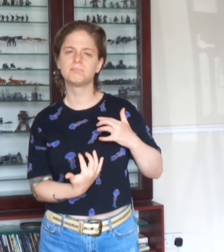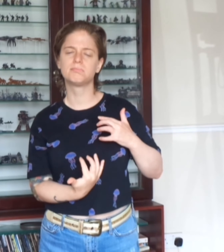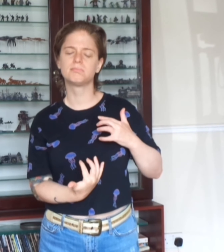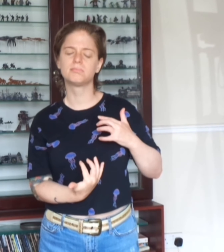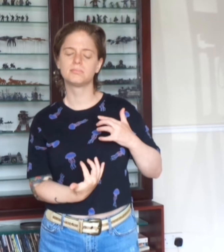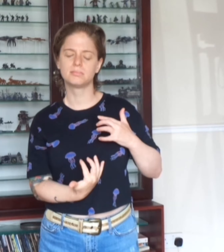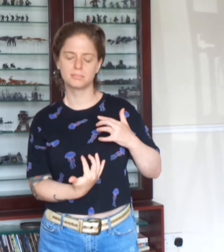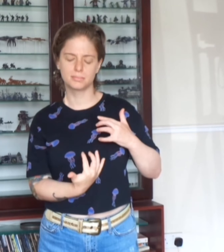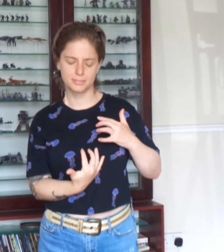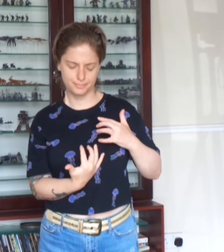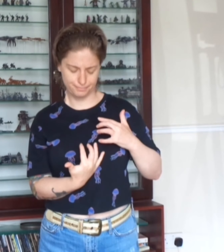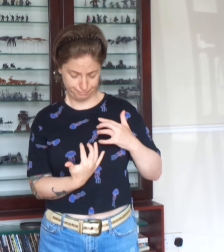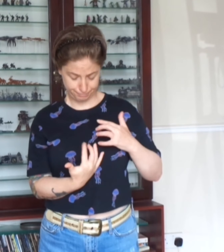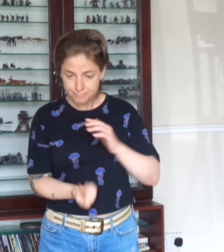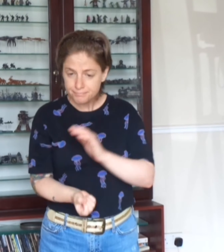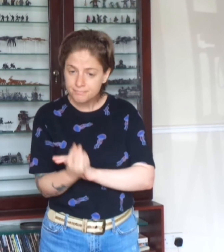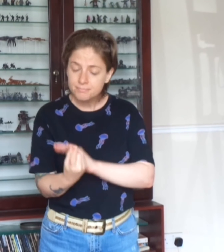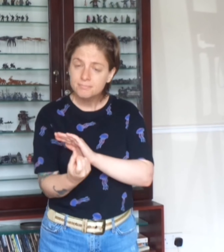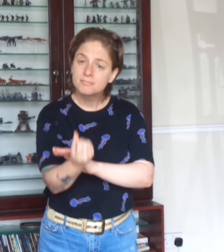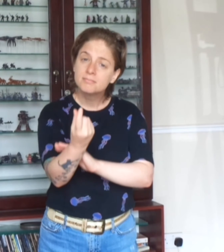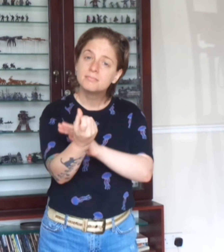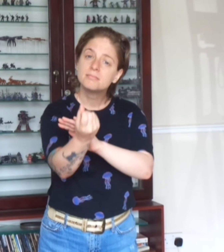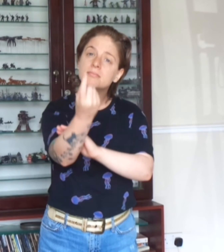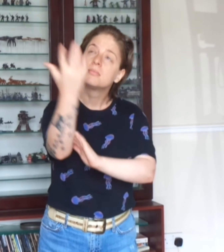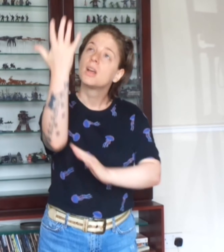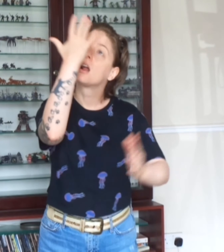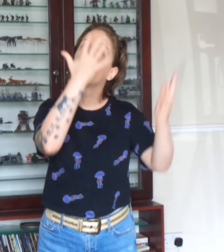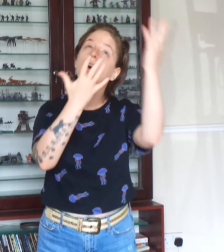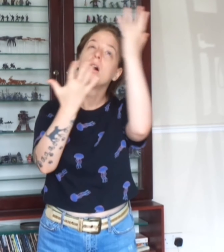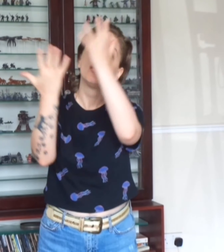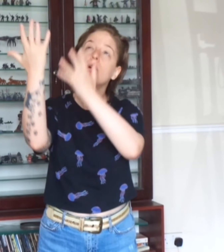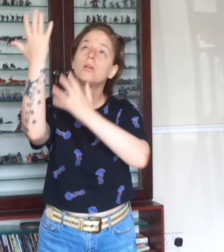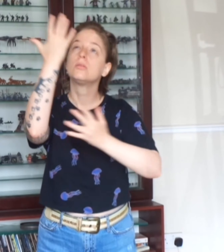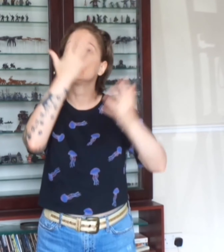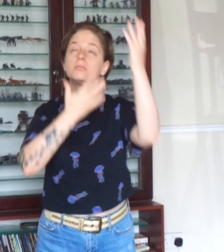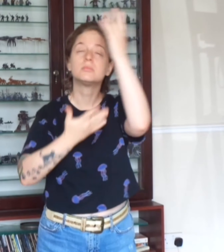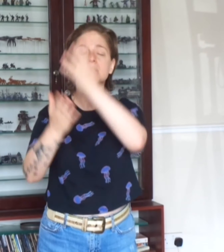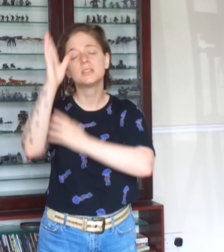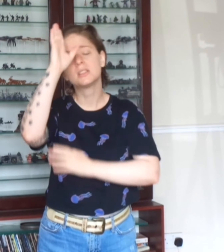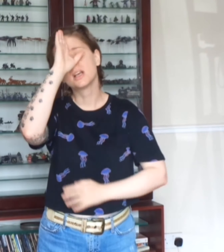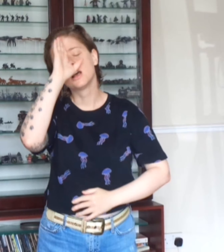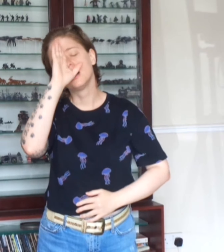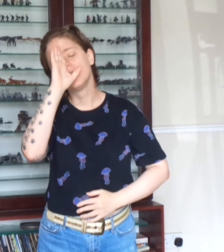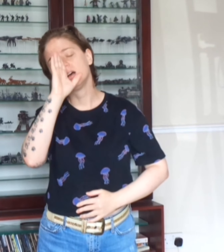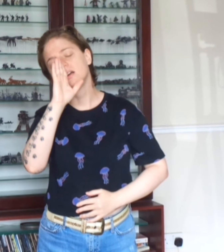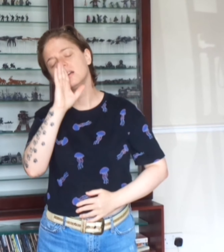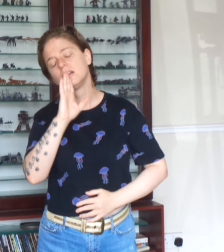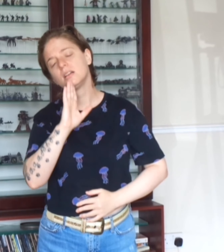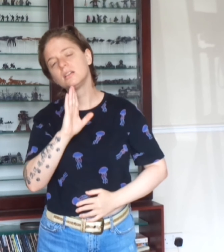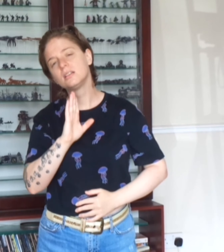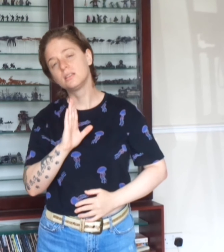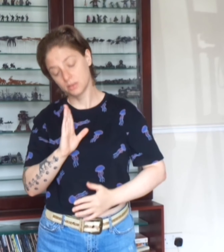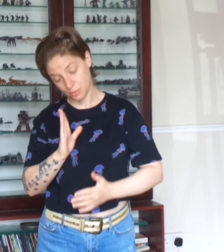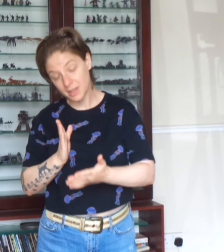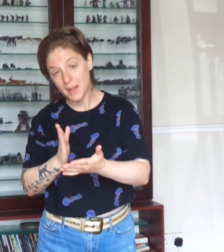When there are clouds in the sky, you'll